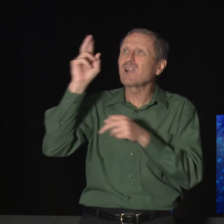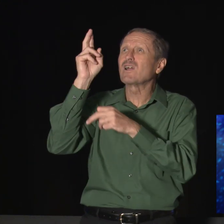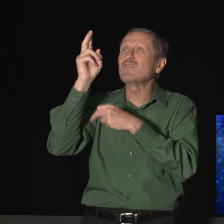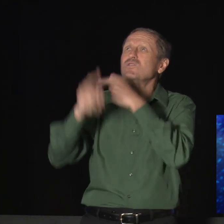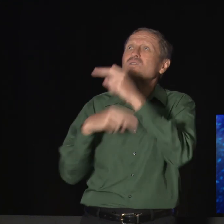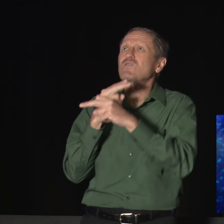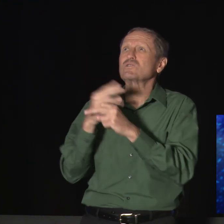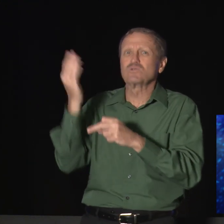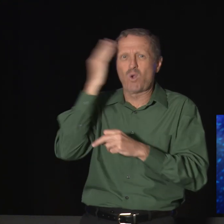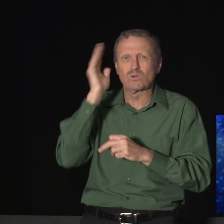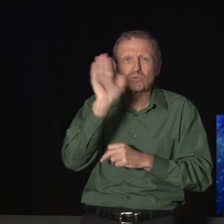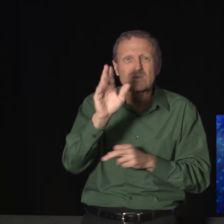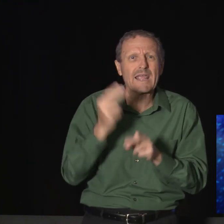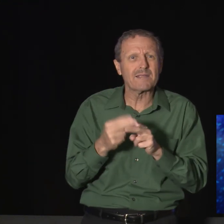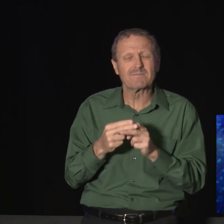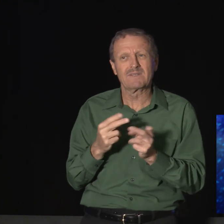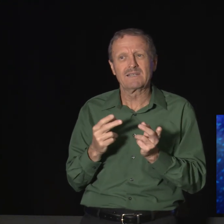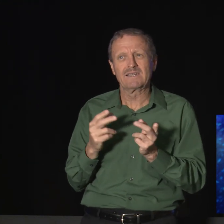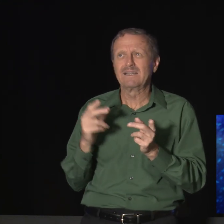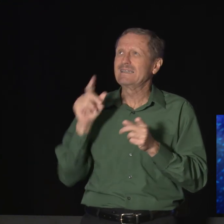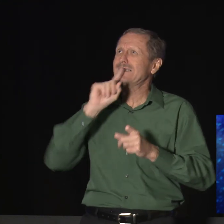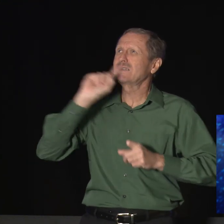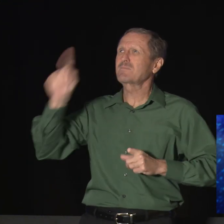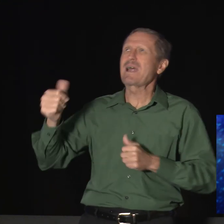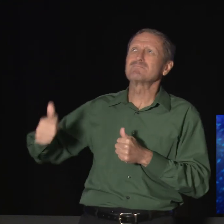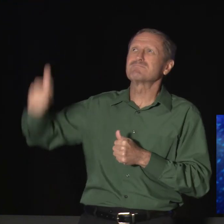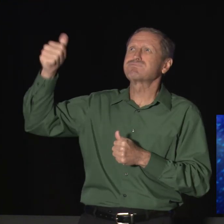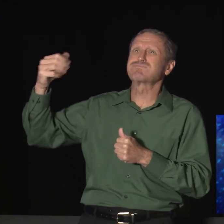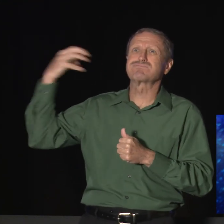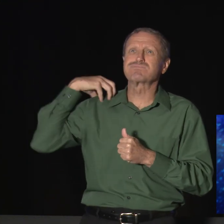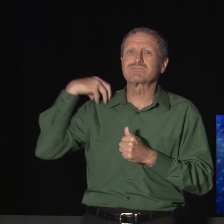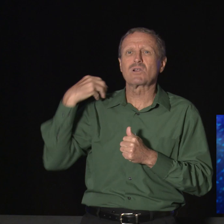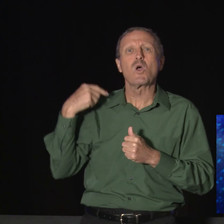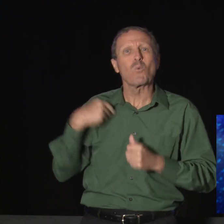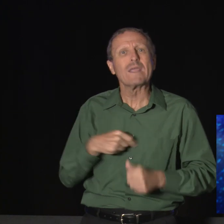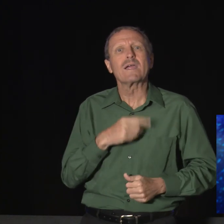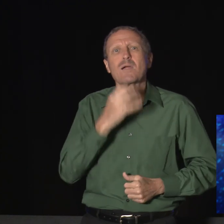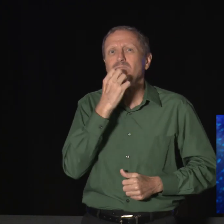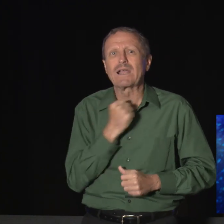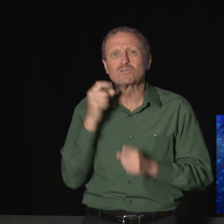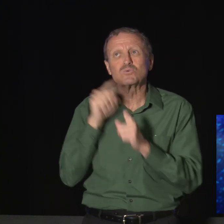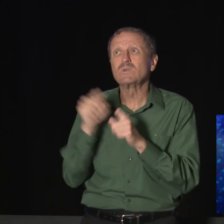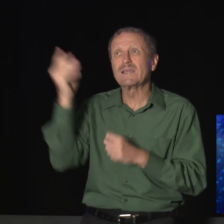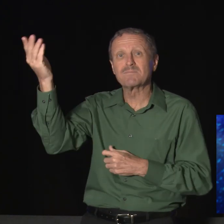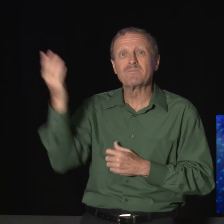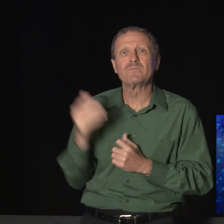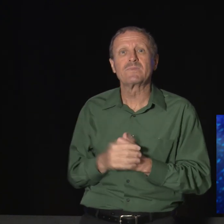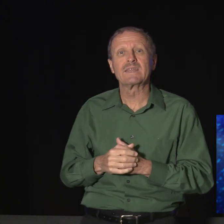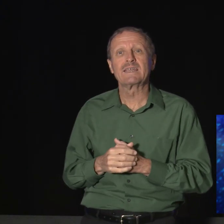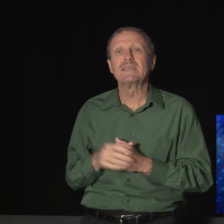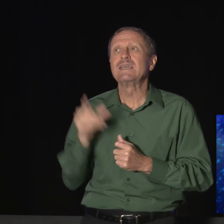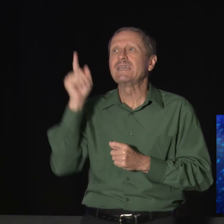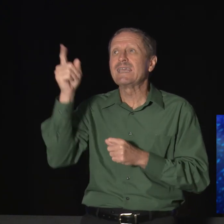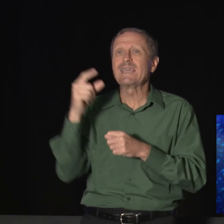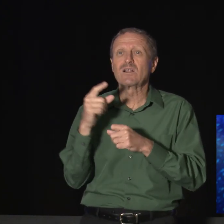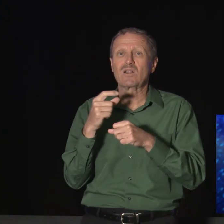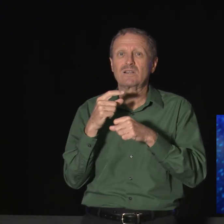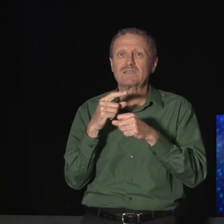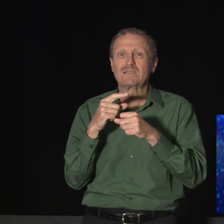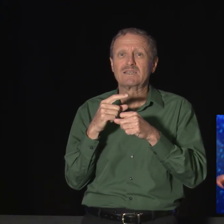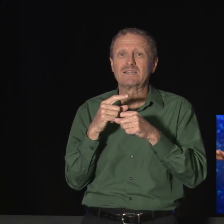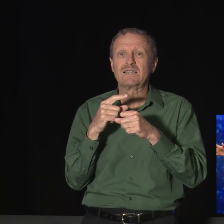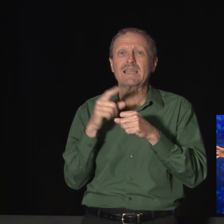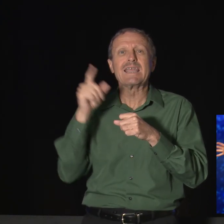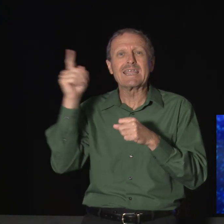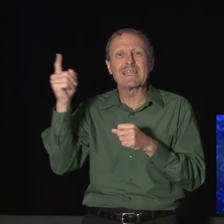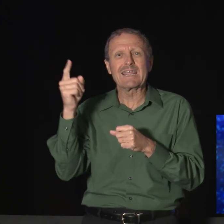knows our name. The commander in chief, we are precious to him. And he will make sure